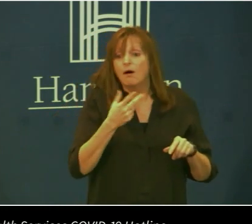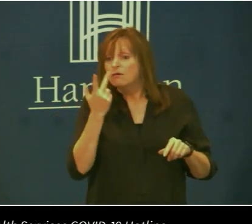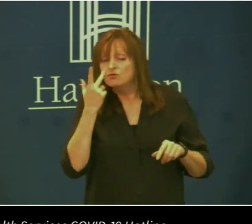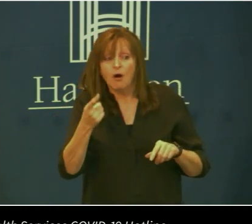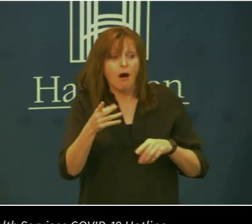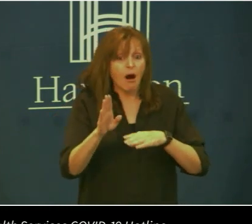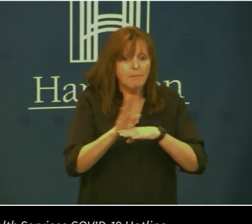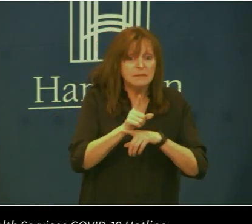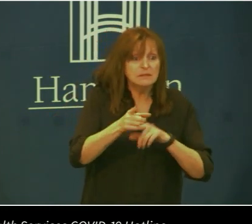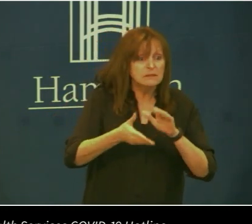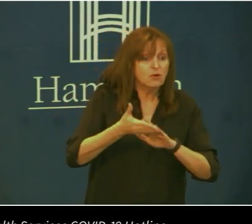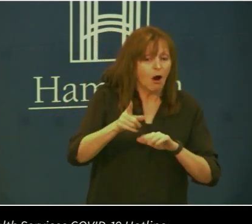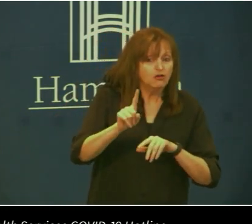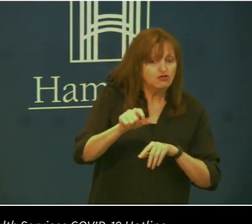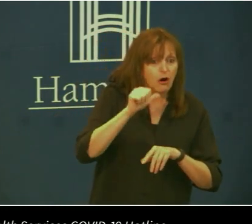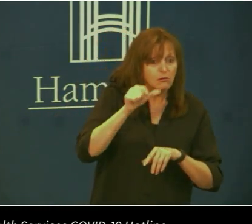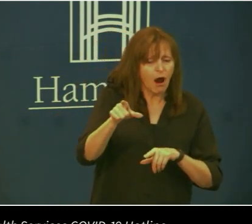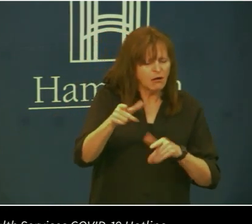call